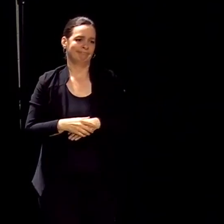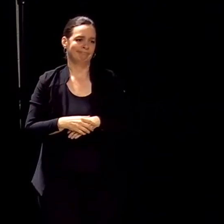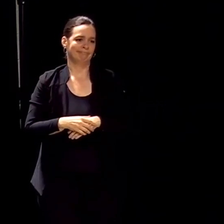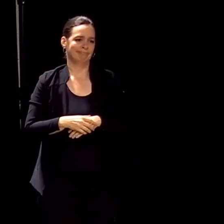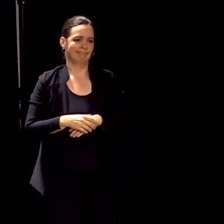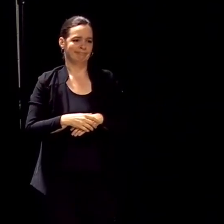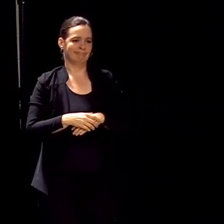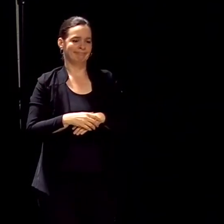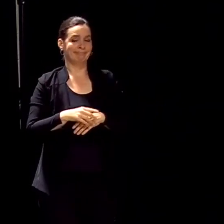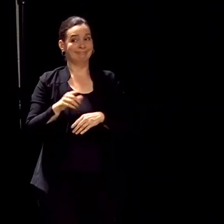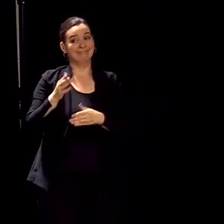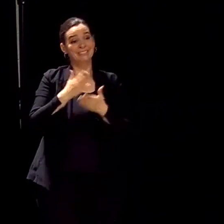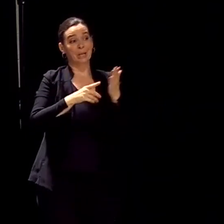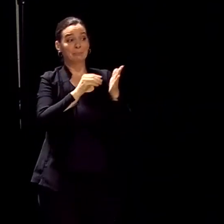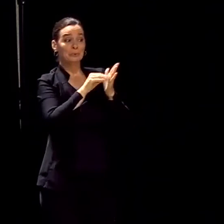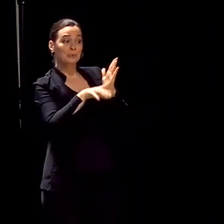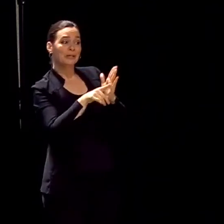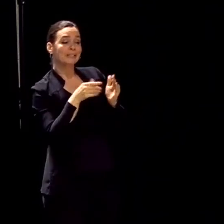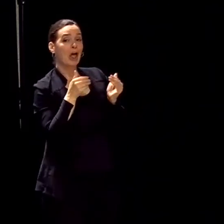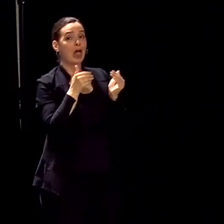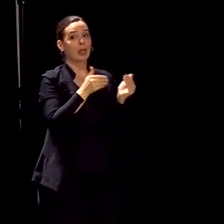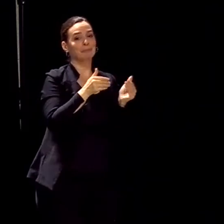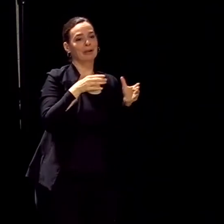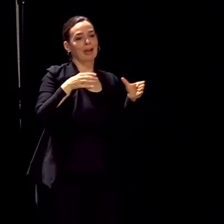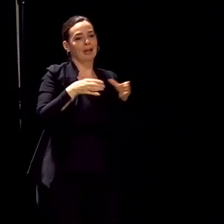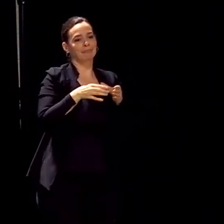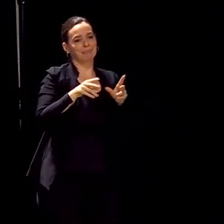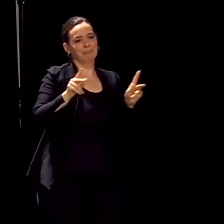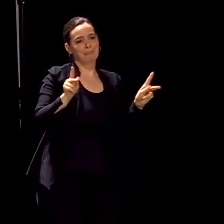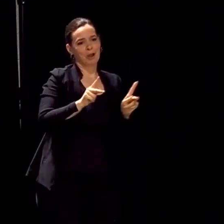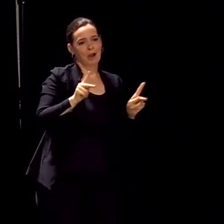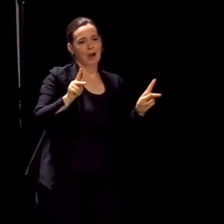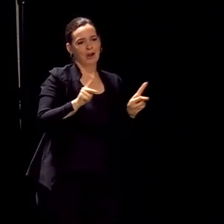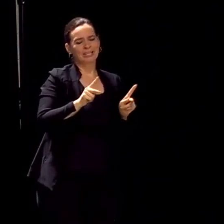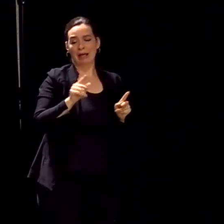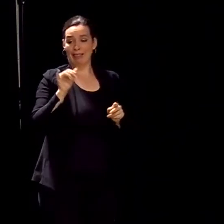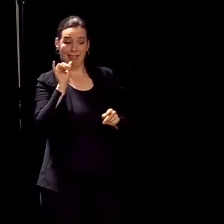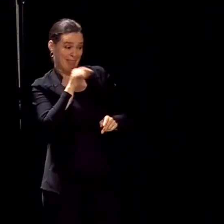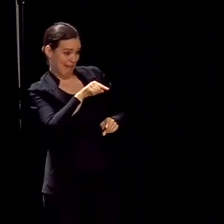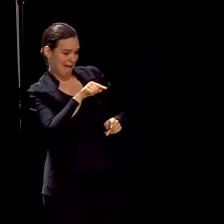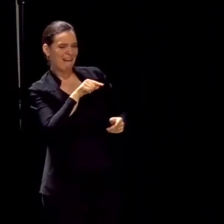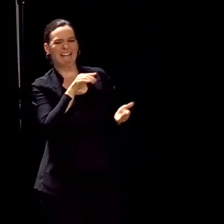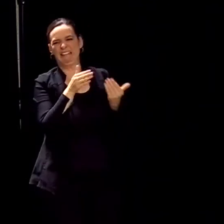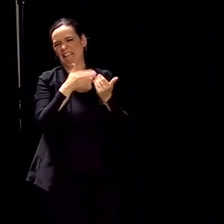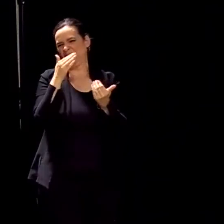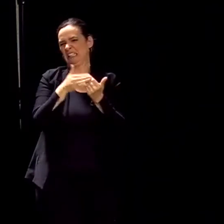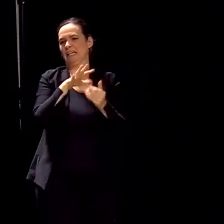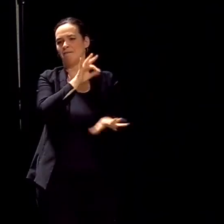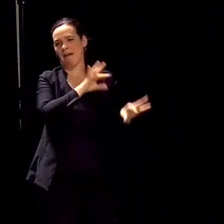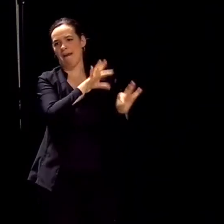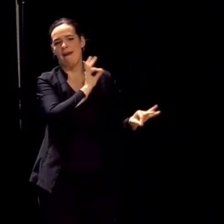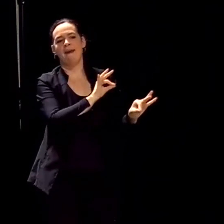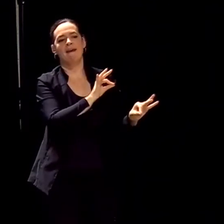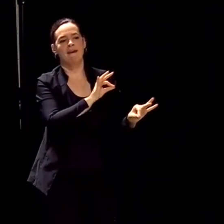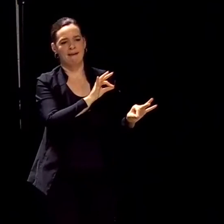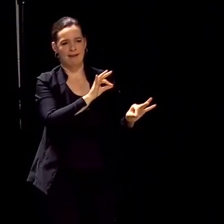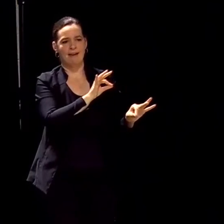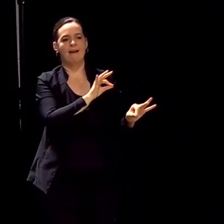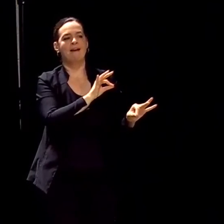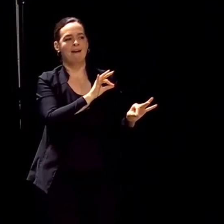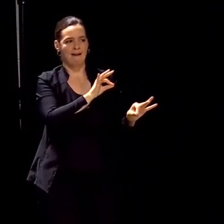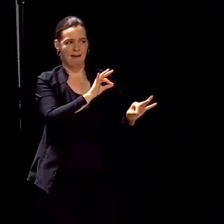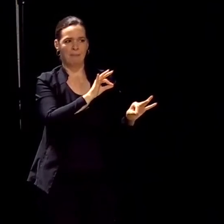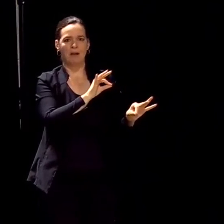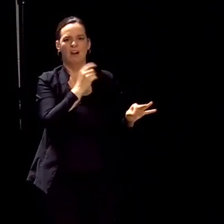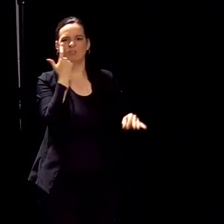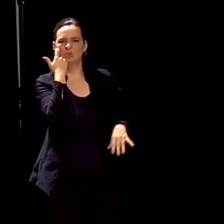it's easy to quickly contact trace. And then if everybody at that party, when you're testing, are your positives, you know what happened. I think what you're